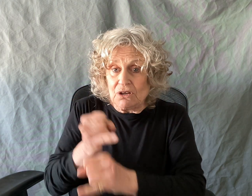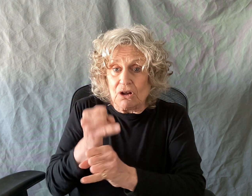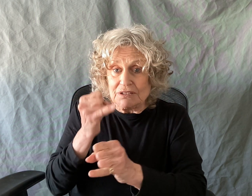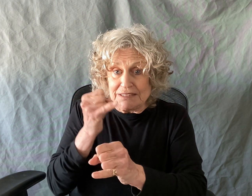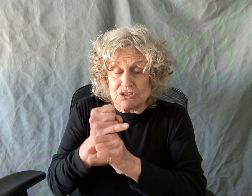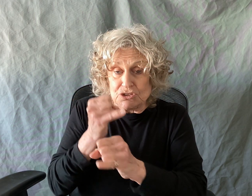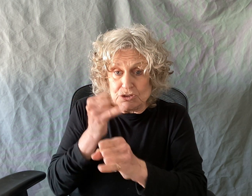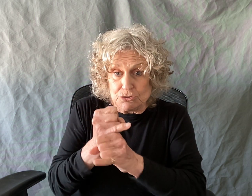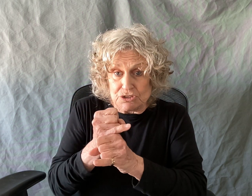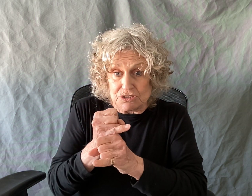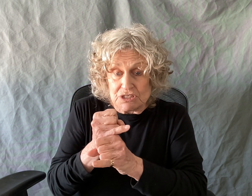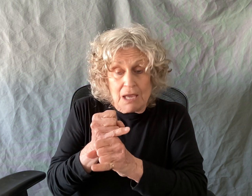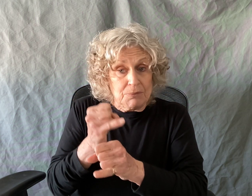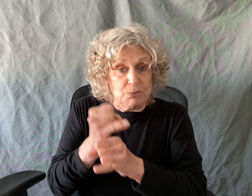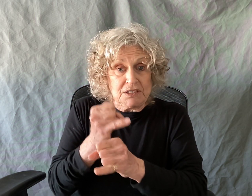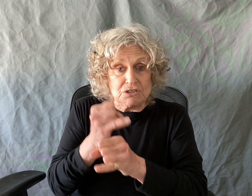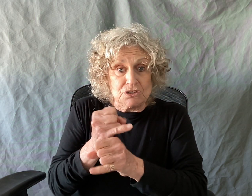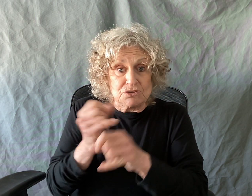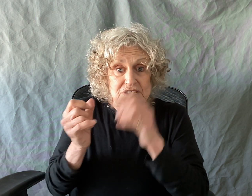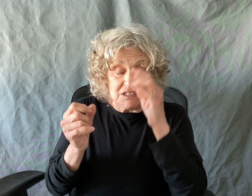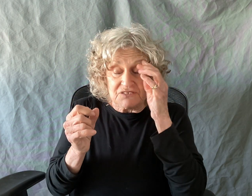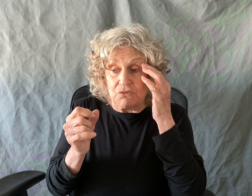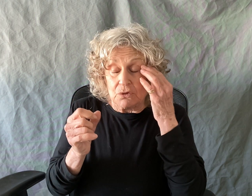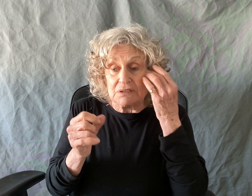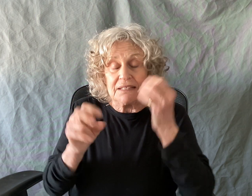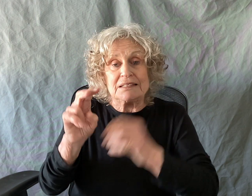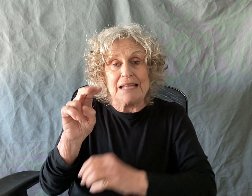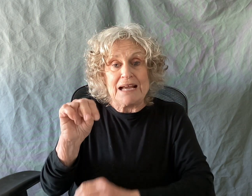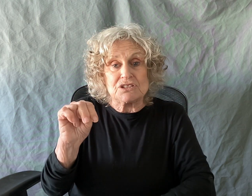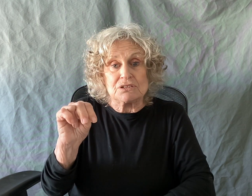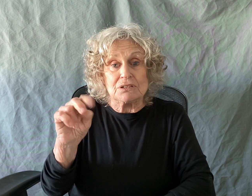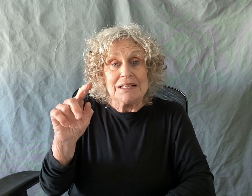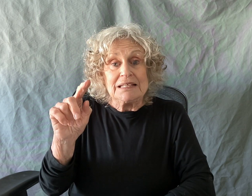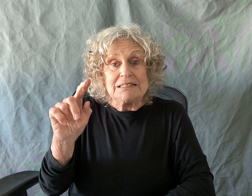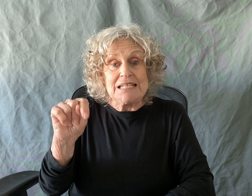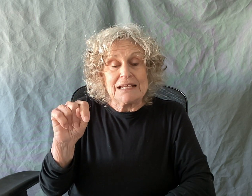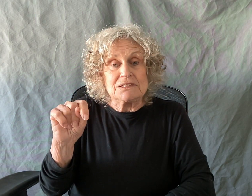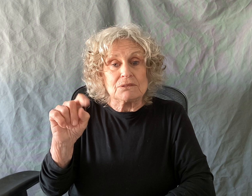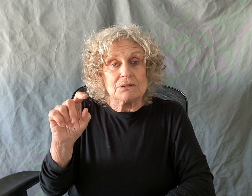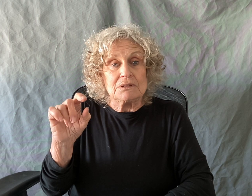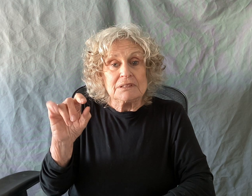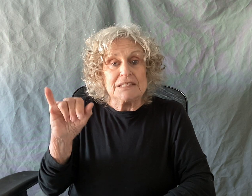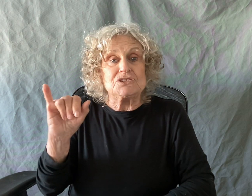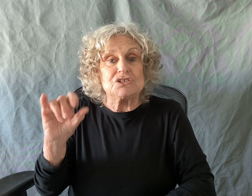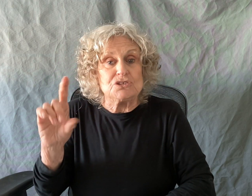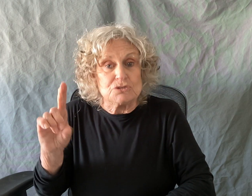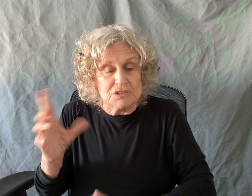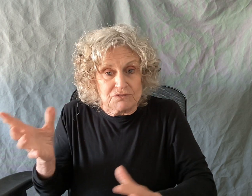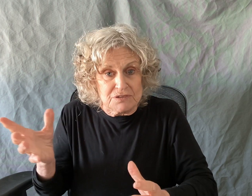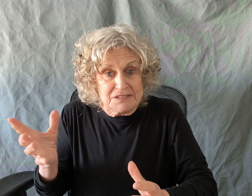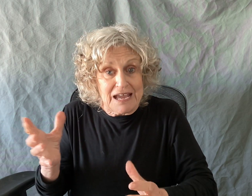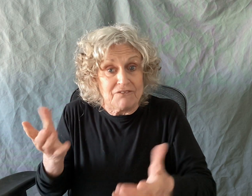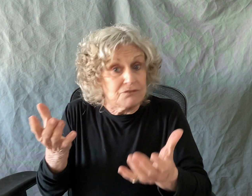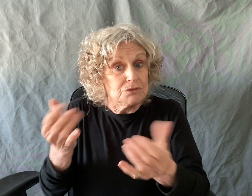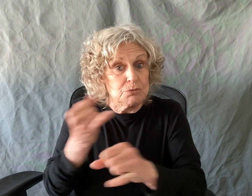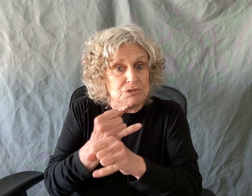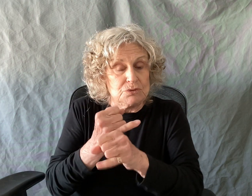called institutions, but we can use this for like the National Technical Institution for the Deaf. You would use